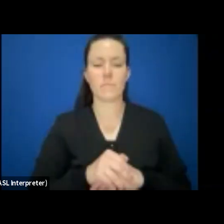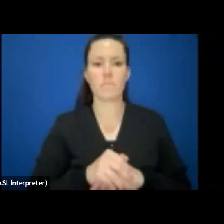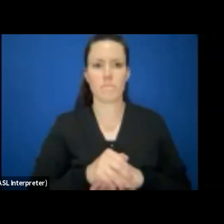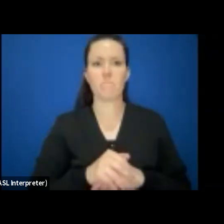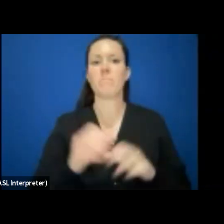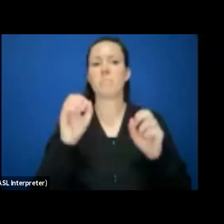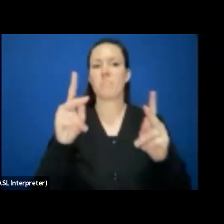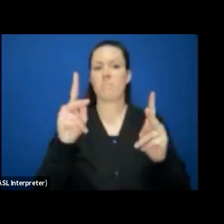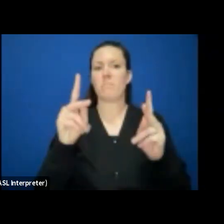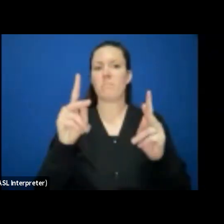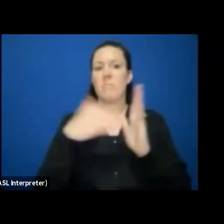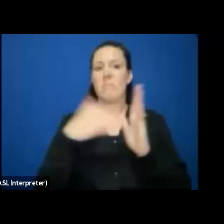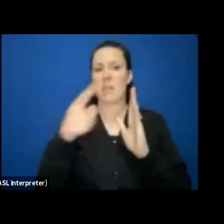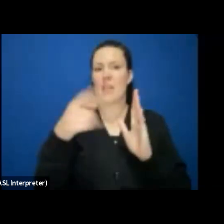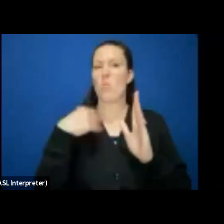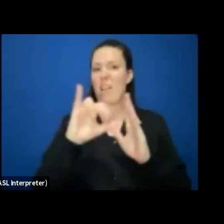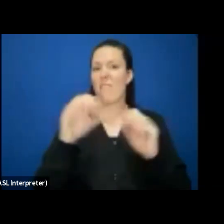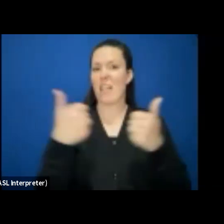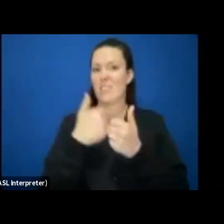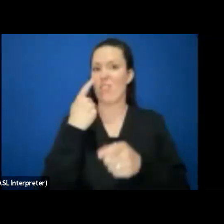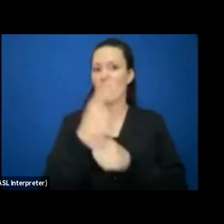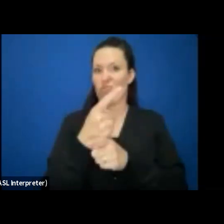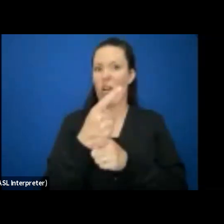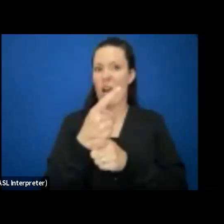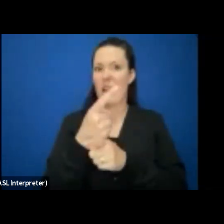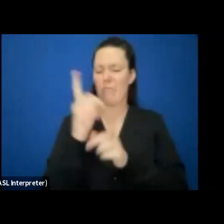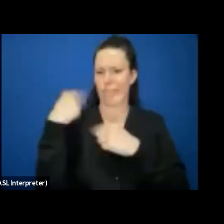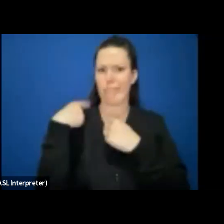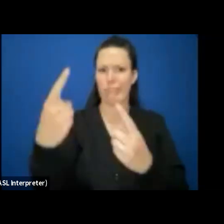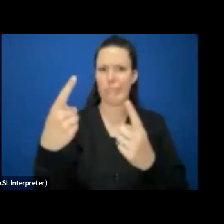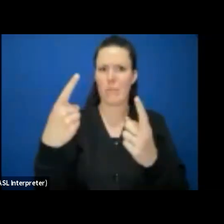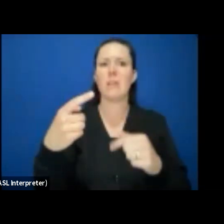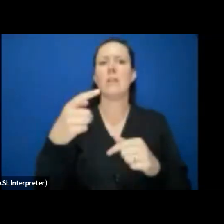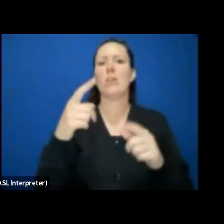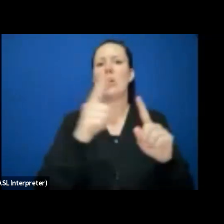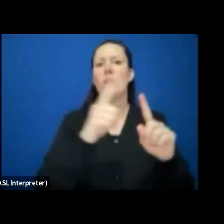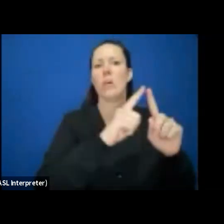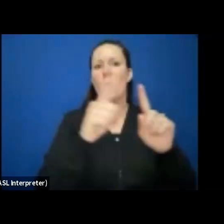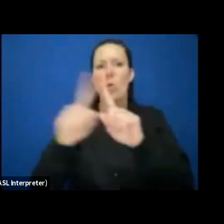So like I said, we had the challenges because we had it with all those, City of Salinas,